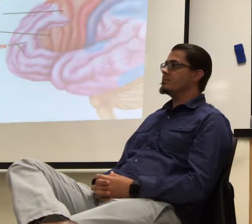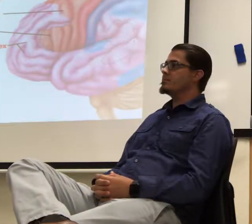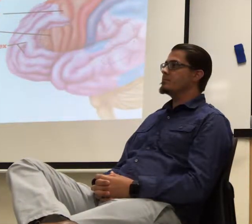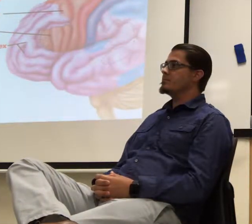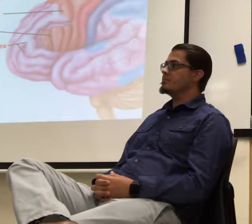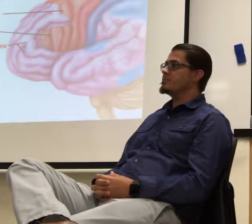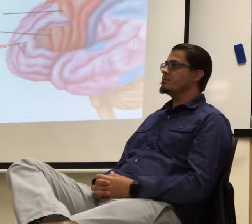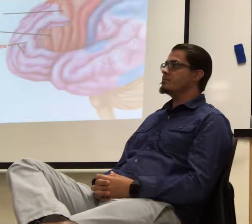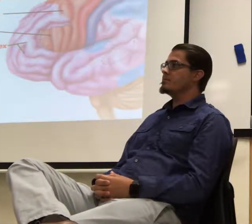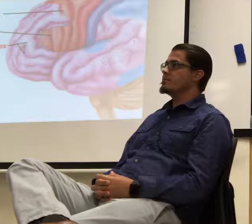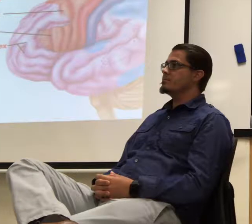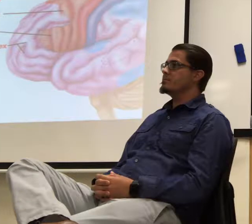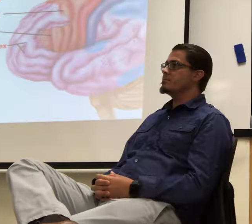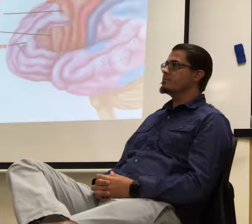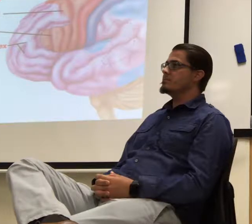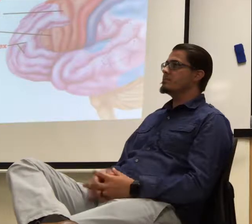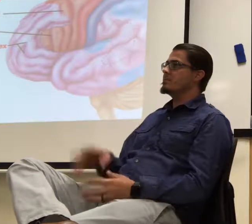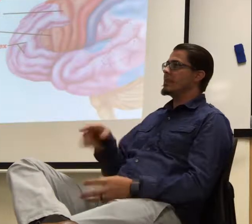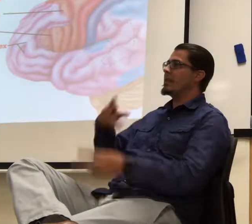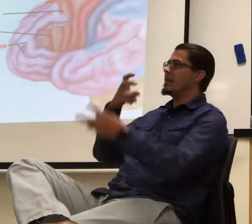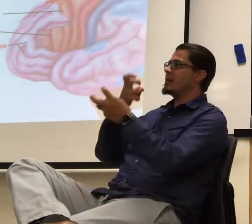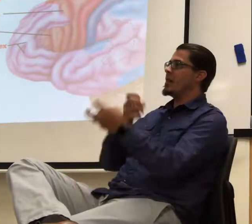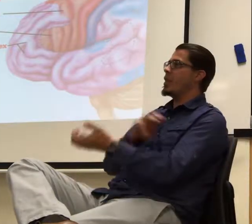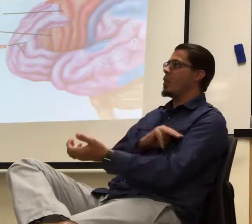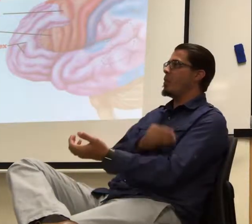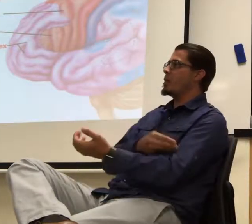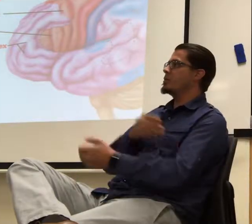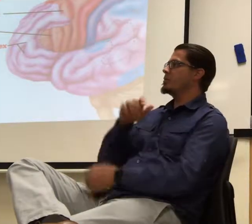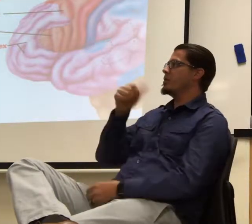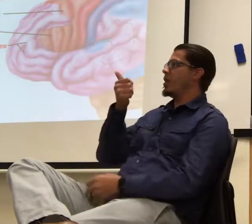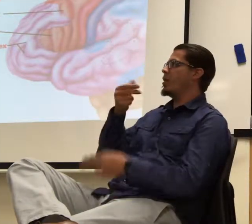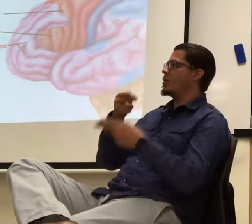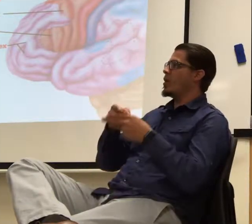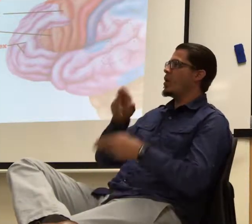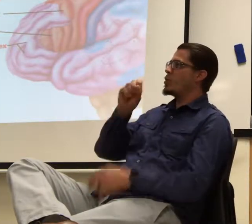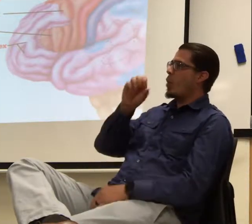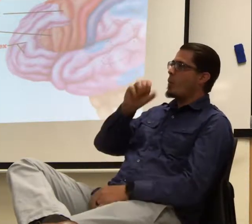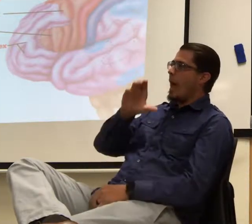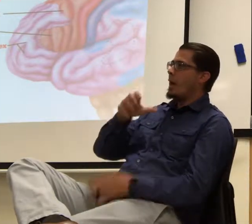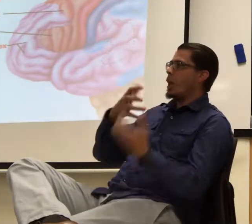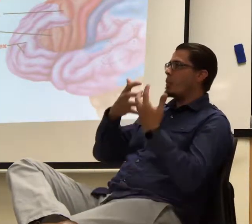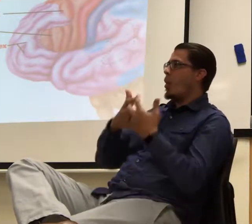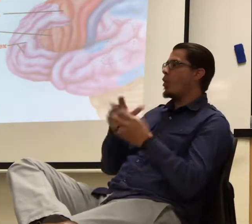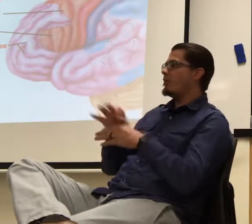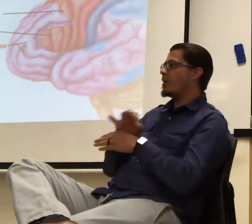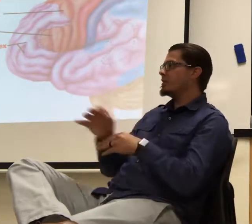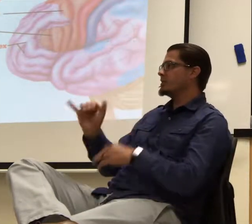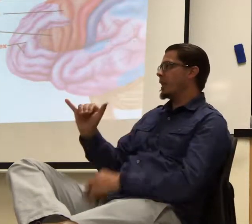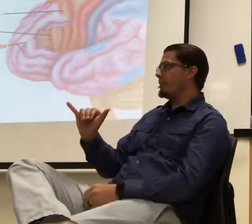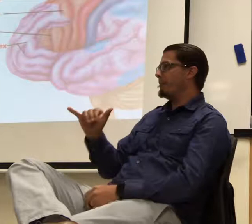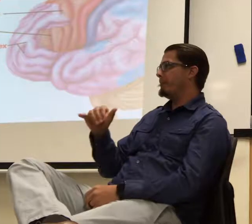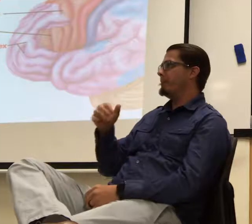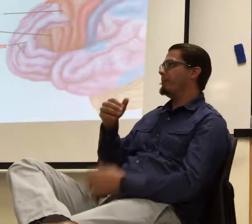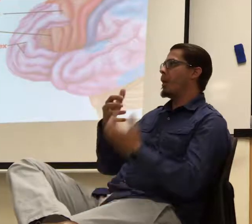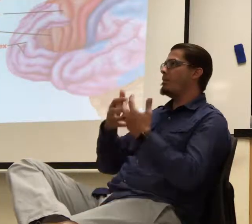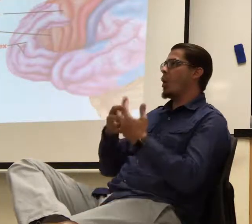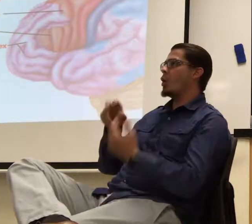That's, well, in another lecture we called it, somatic motor function, right? The motor